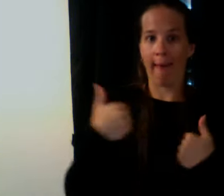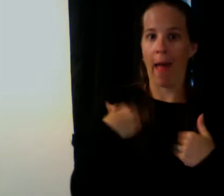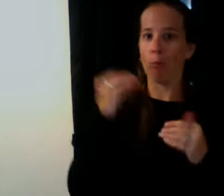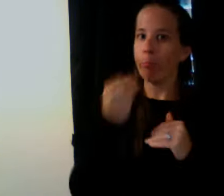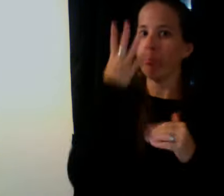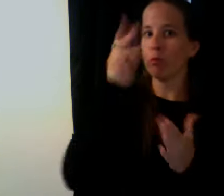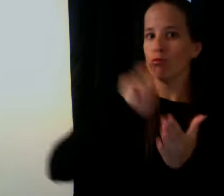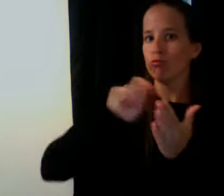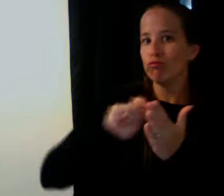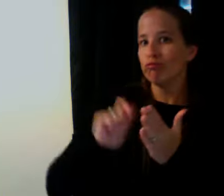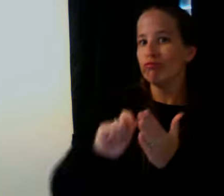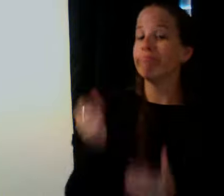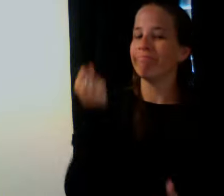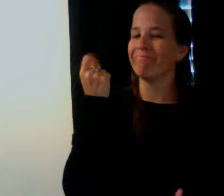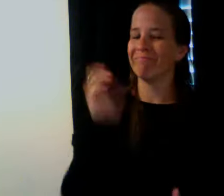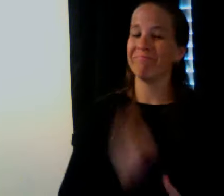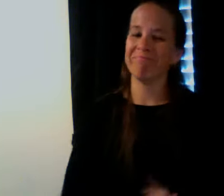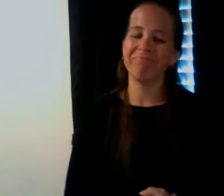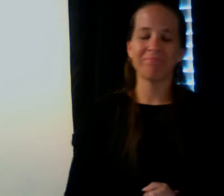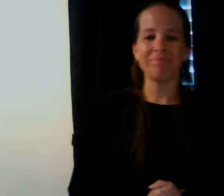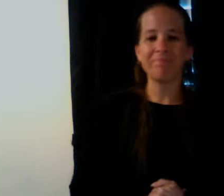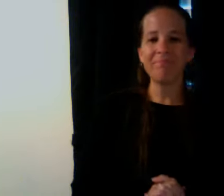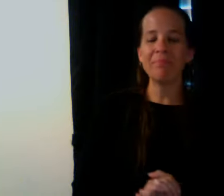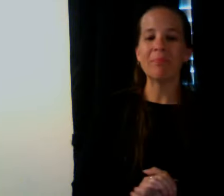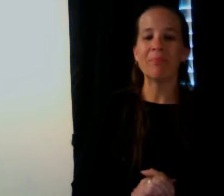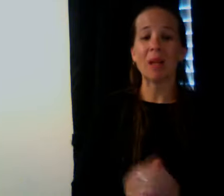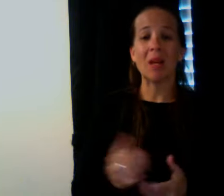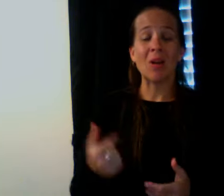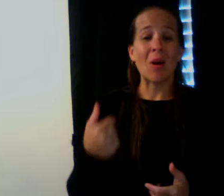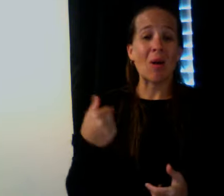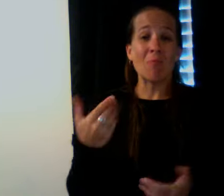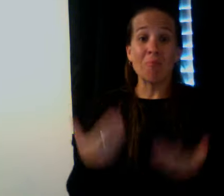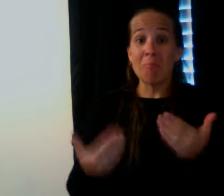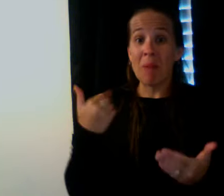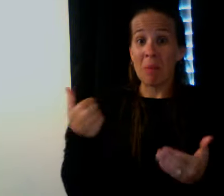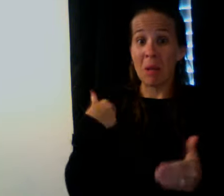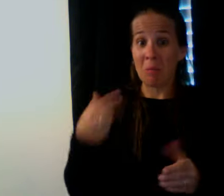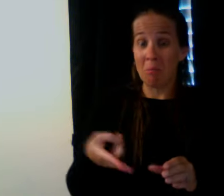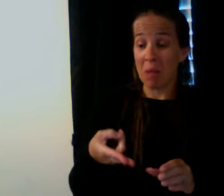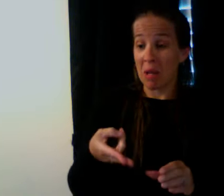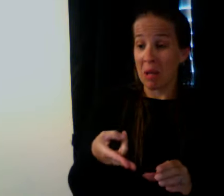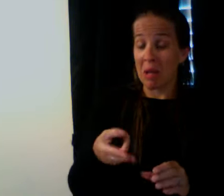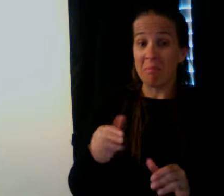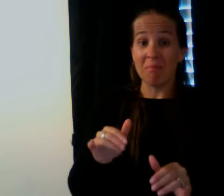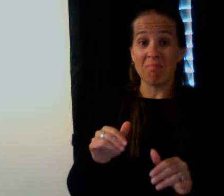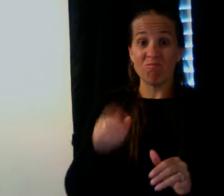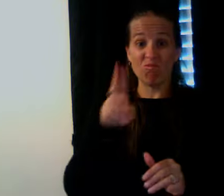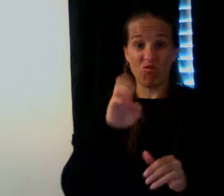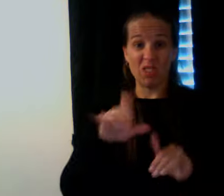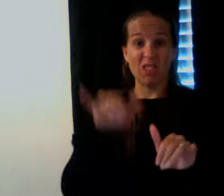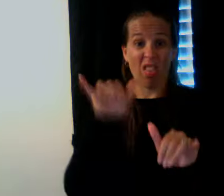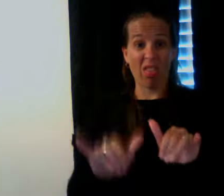If I had never dropped out, I would have never dropped in on that calligraphy class, and personal computers might not have the wonderful typography that they